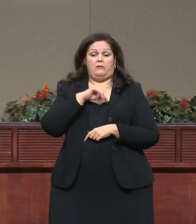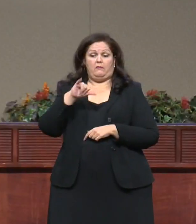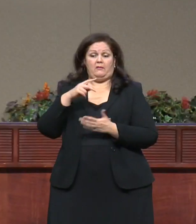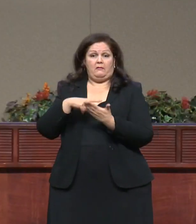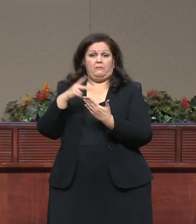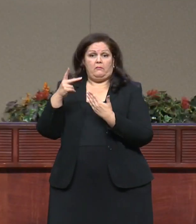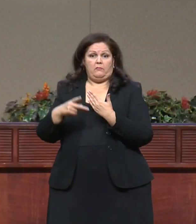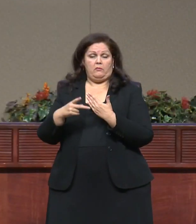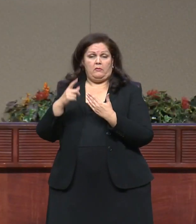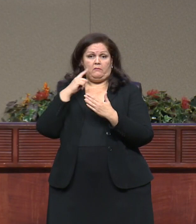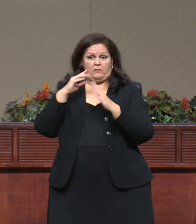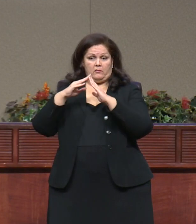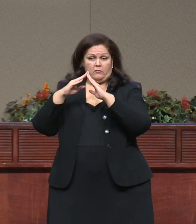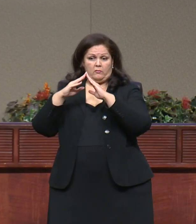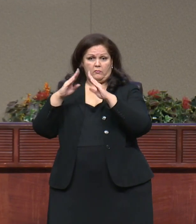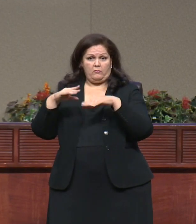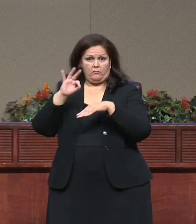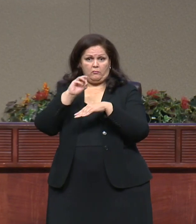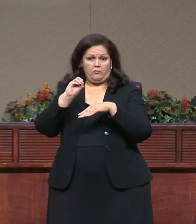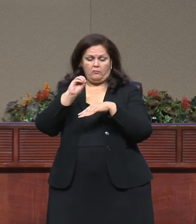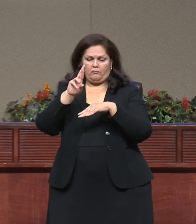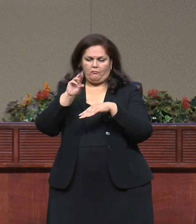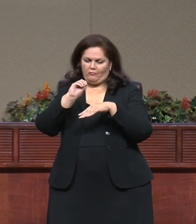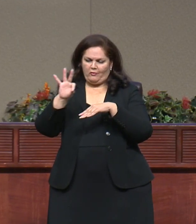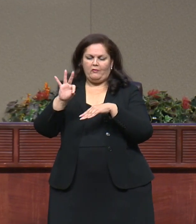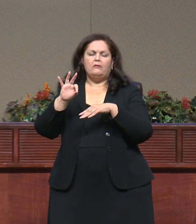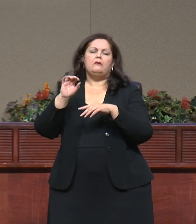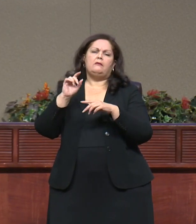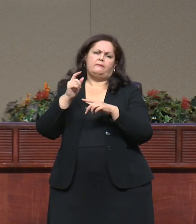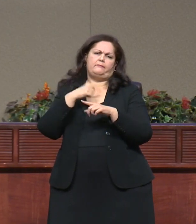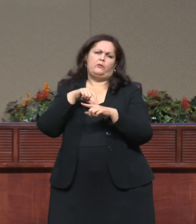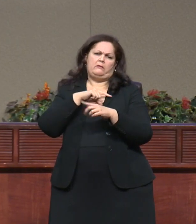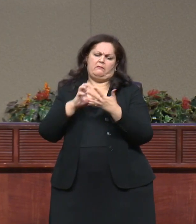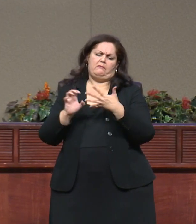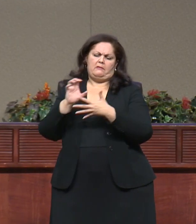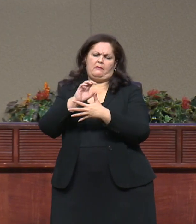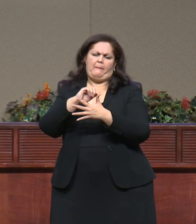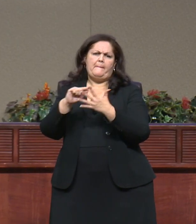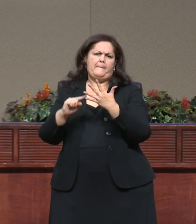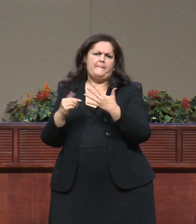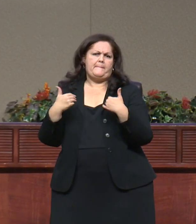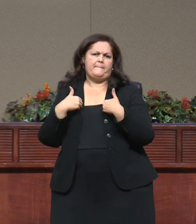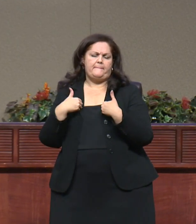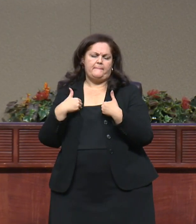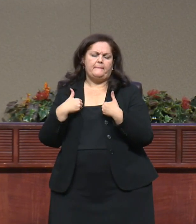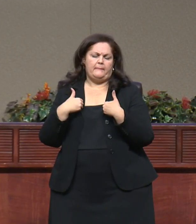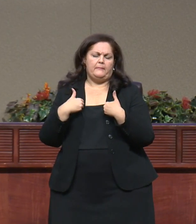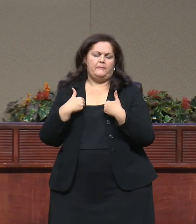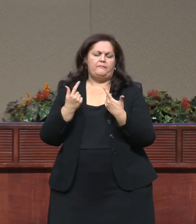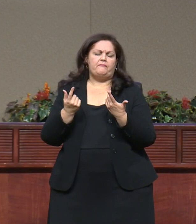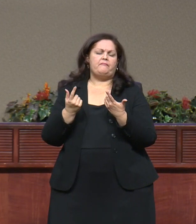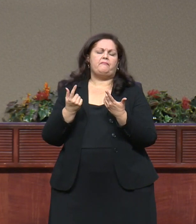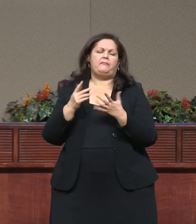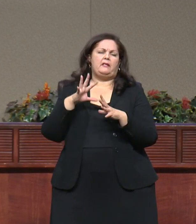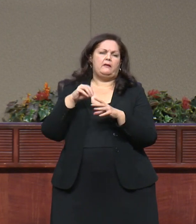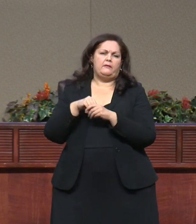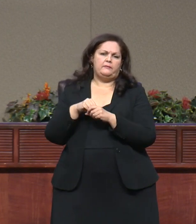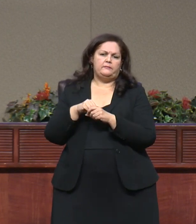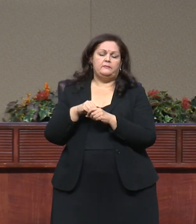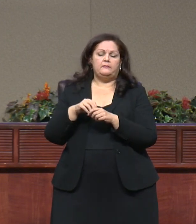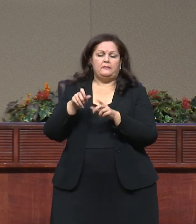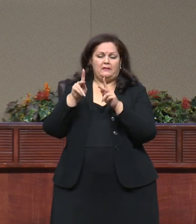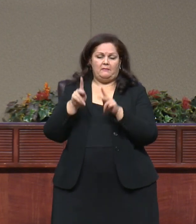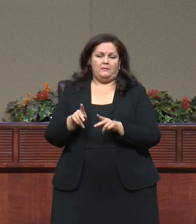program, however, they have to meet certain criteria. That includes the